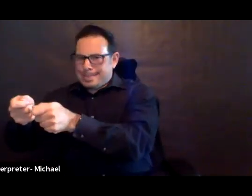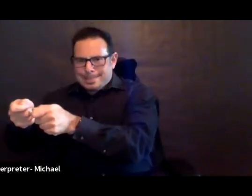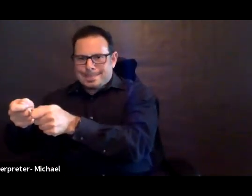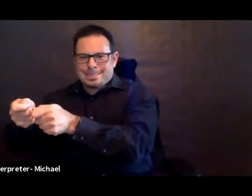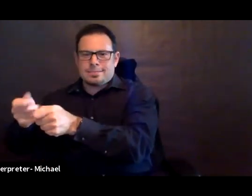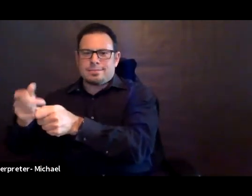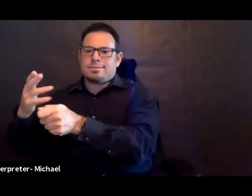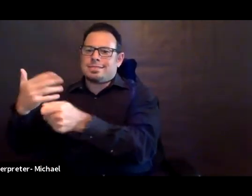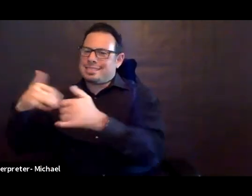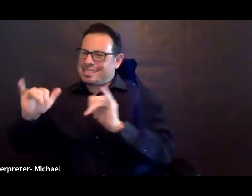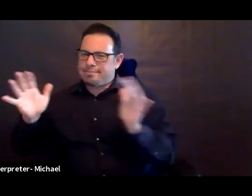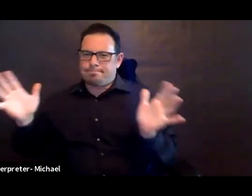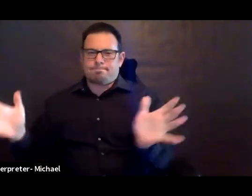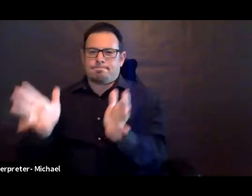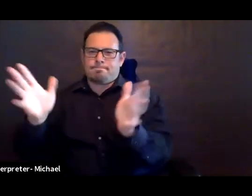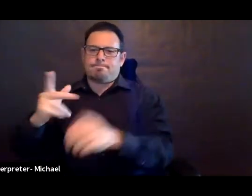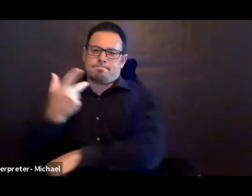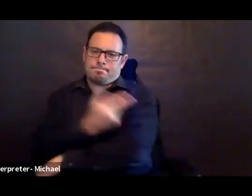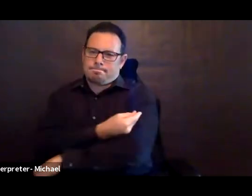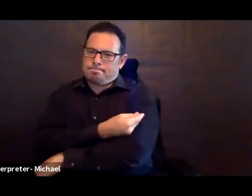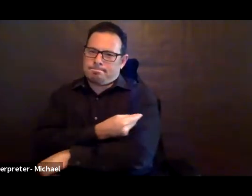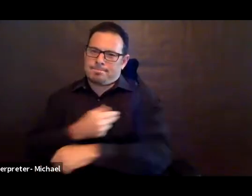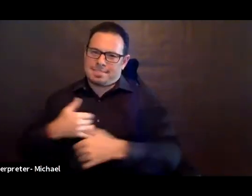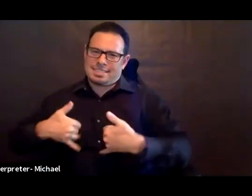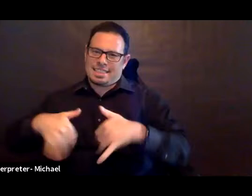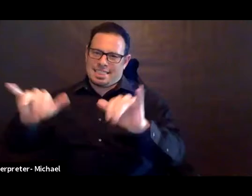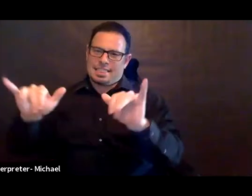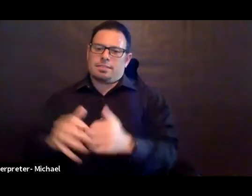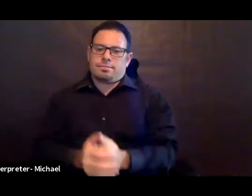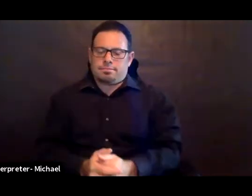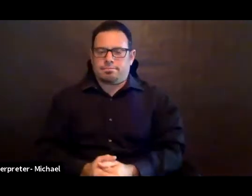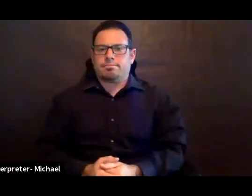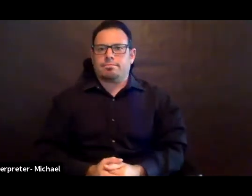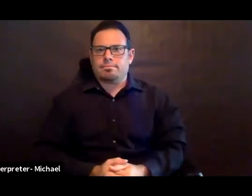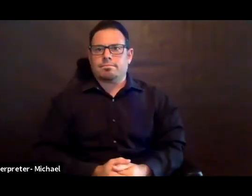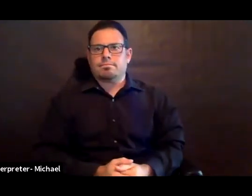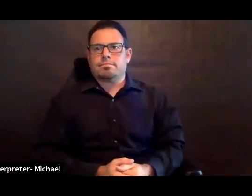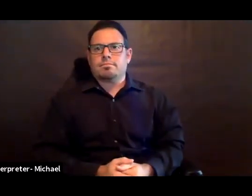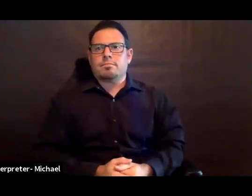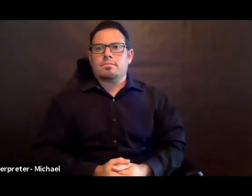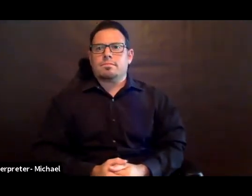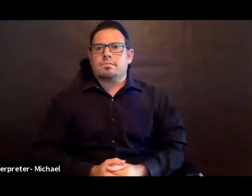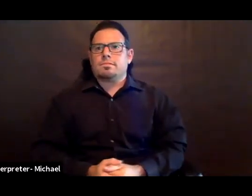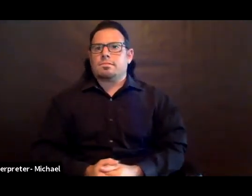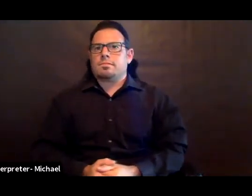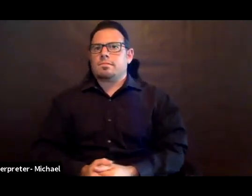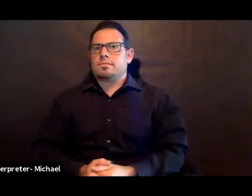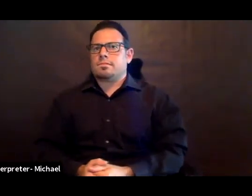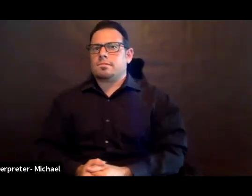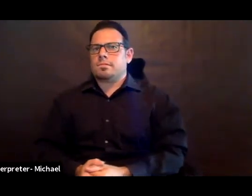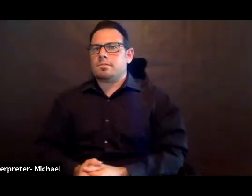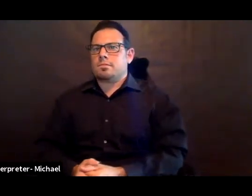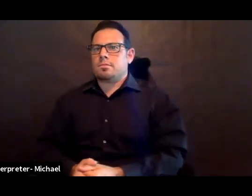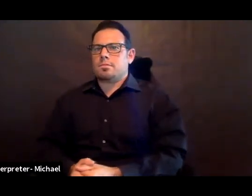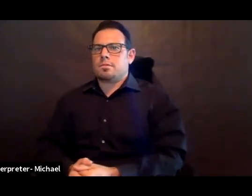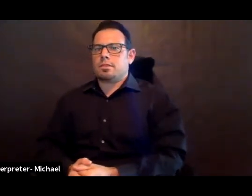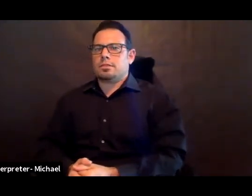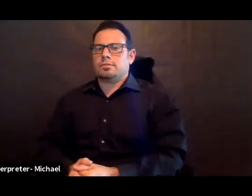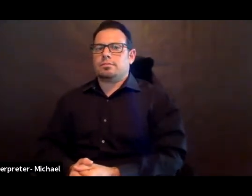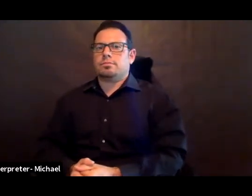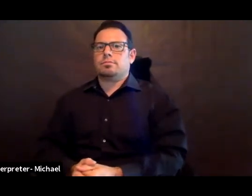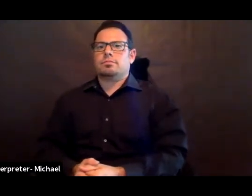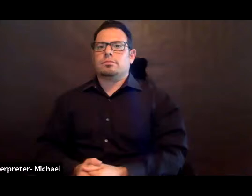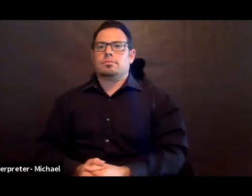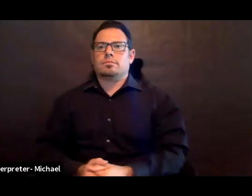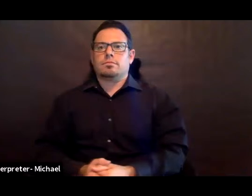face now in Minnesota, as well as in the country at large, is that there definitely is a mindset that we're done